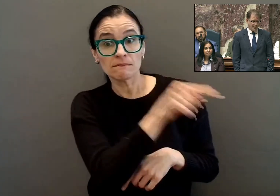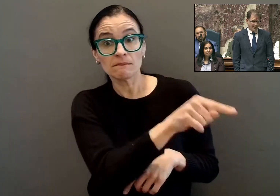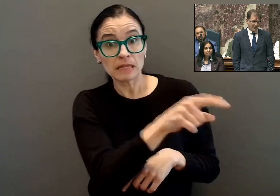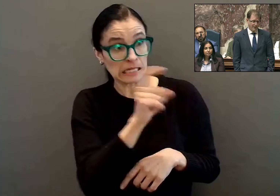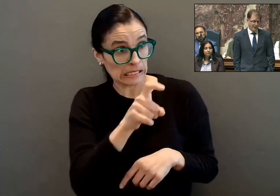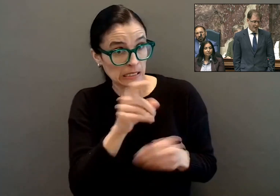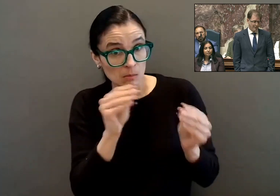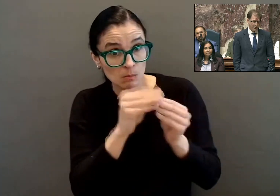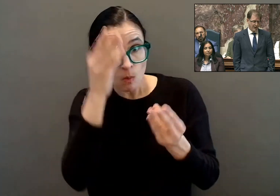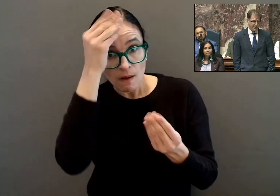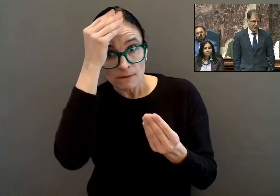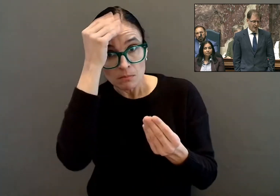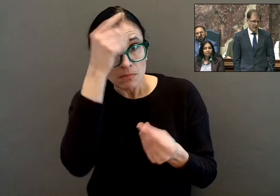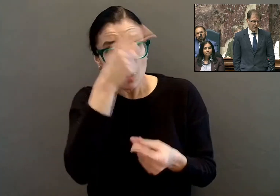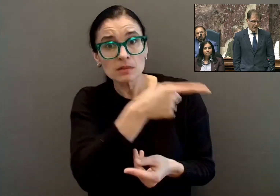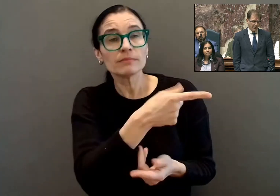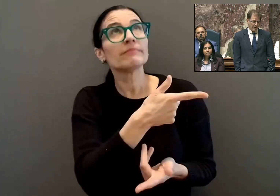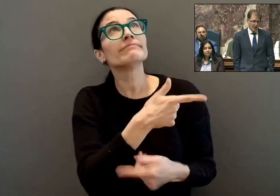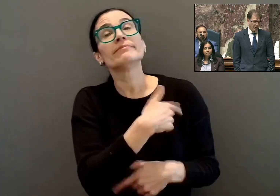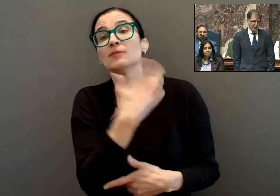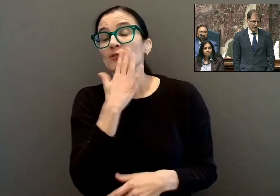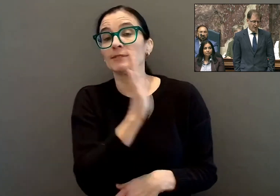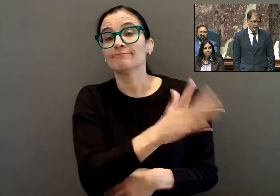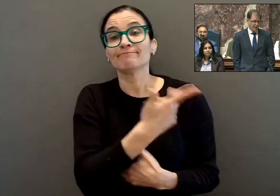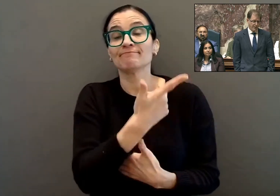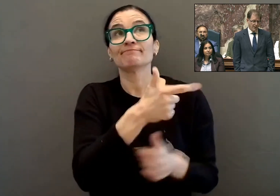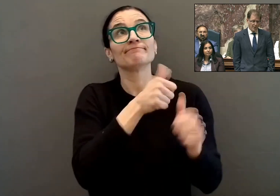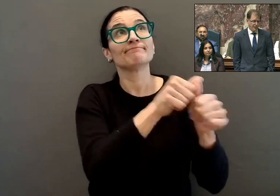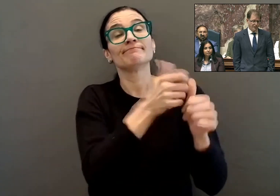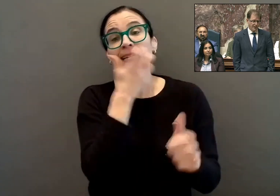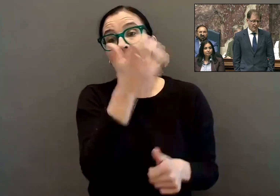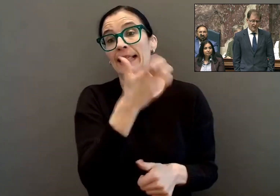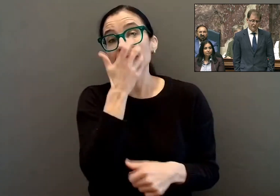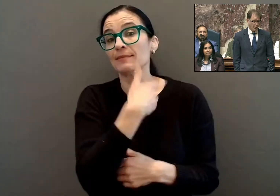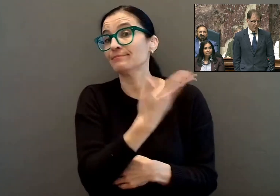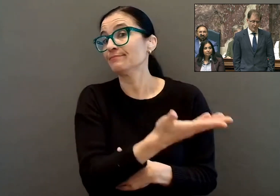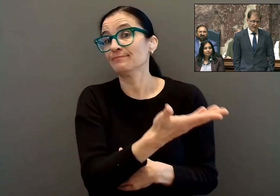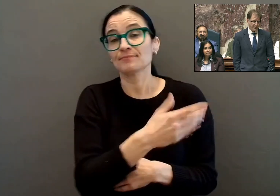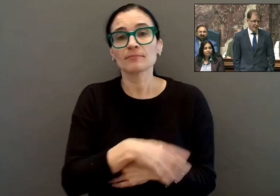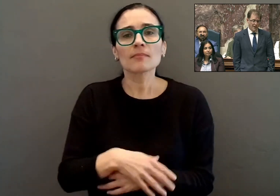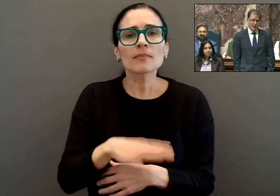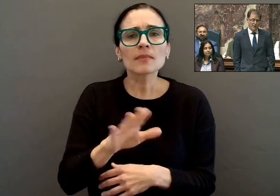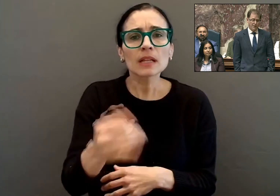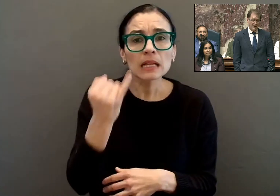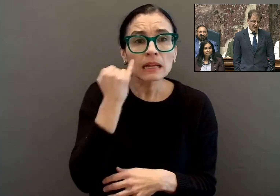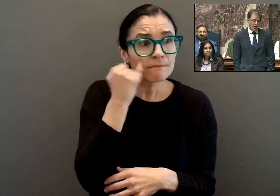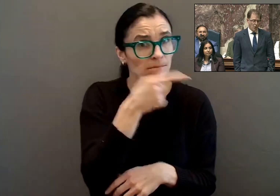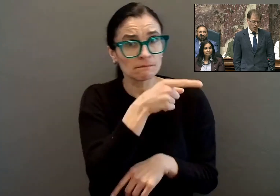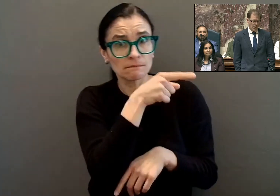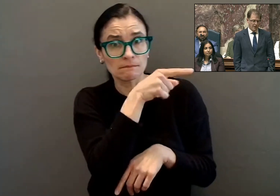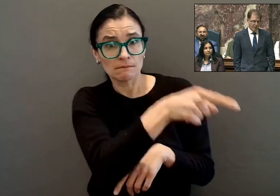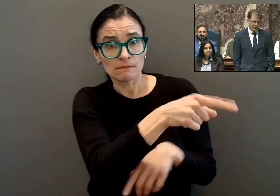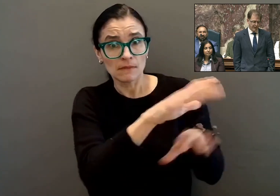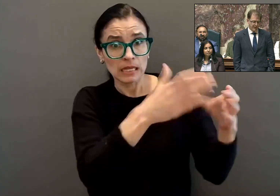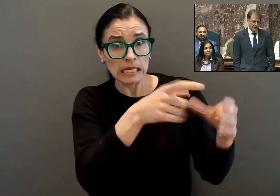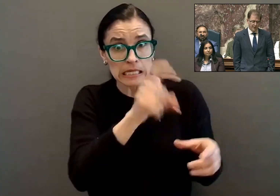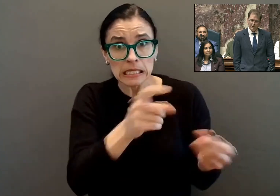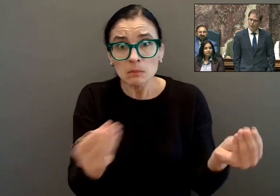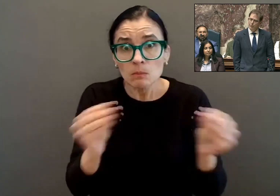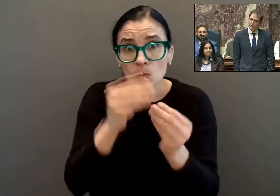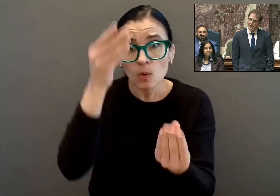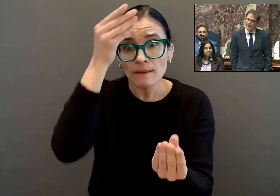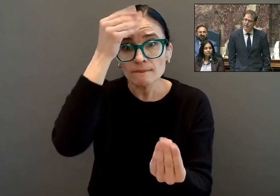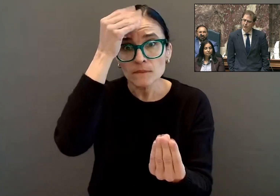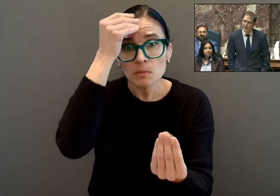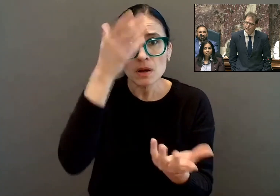Honourable Speaker, they're just yelling. But if the opposition needs more information, they know, Honourable Speaker, that